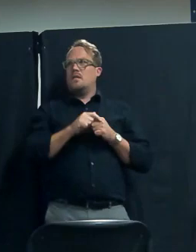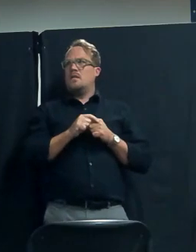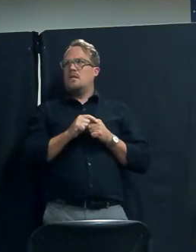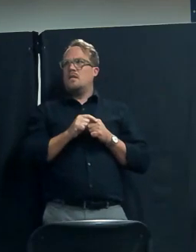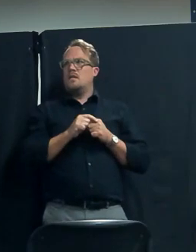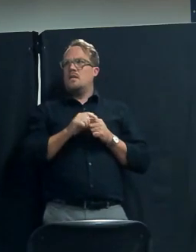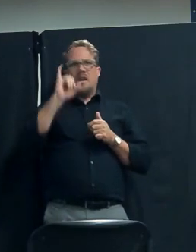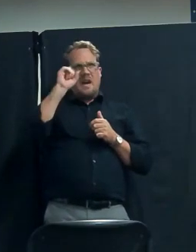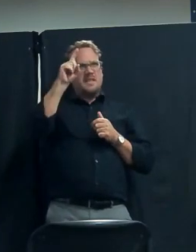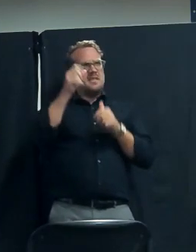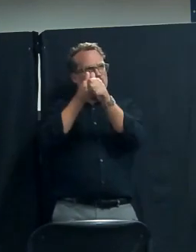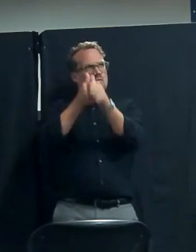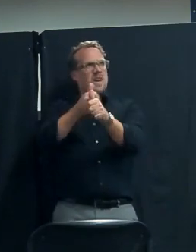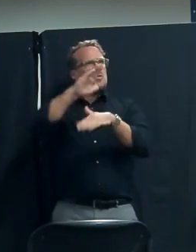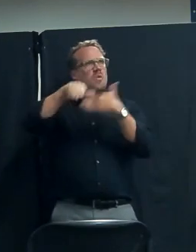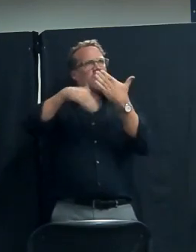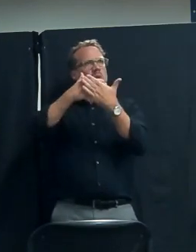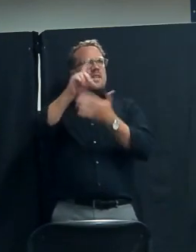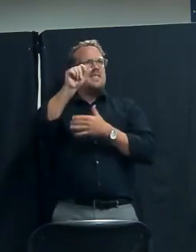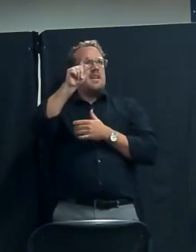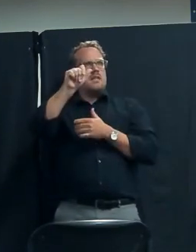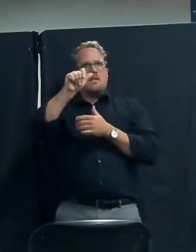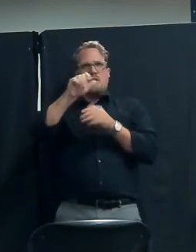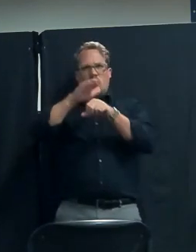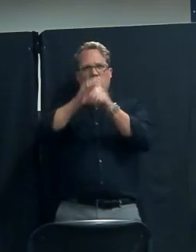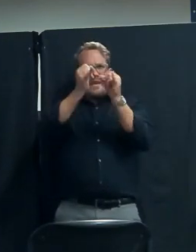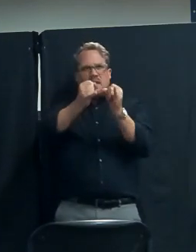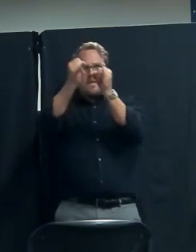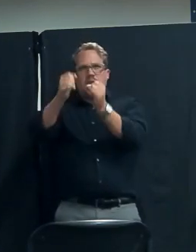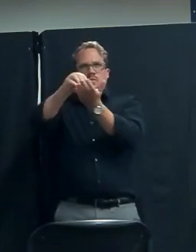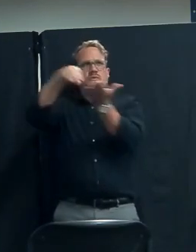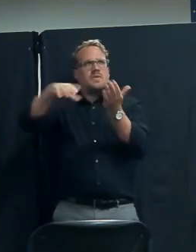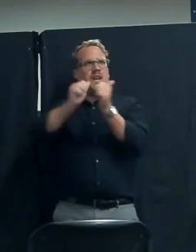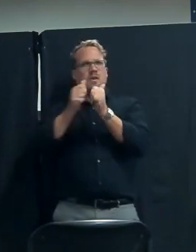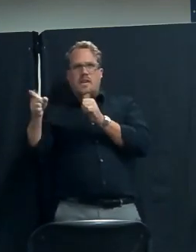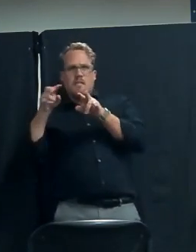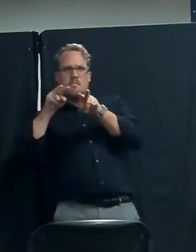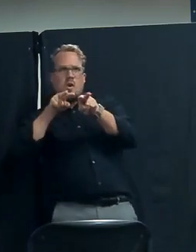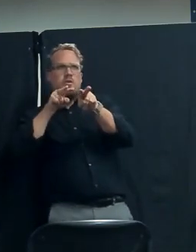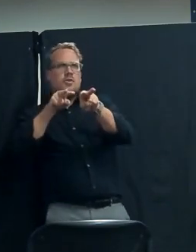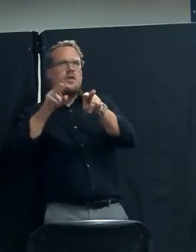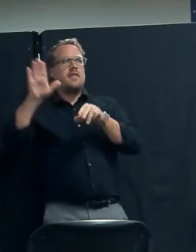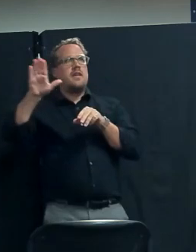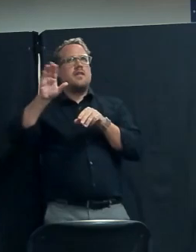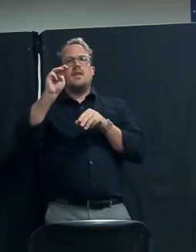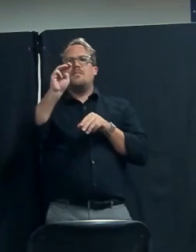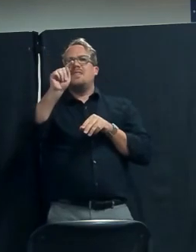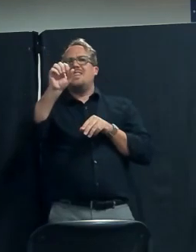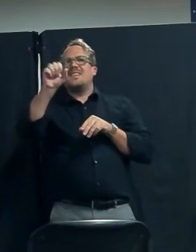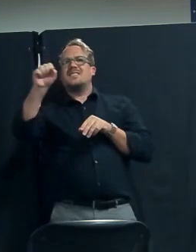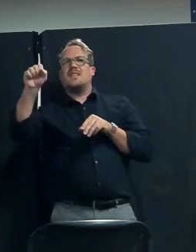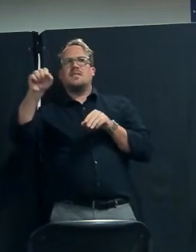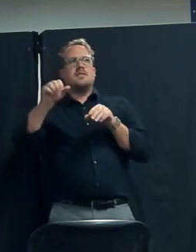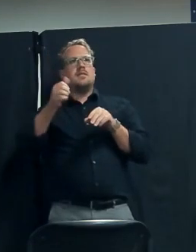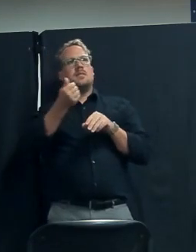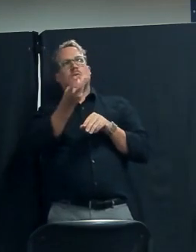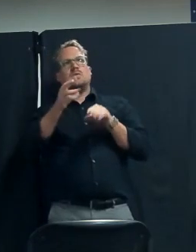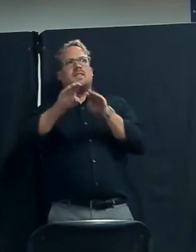one student. And that's how they can monitor their tiers of intervention.